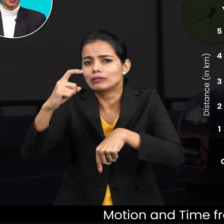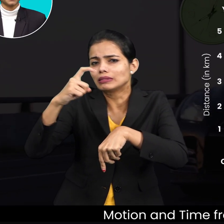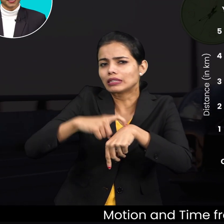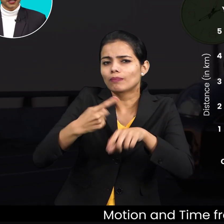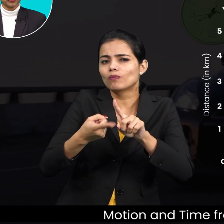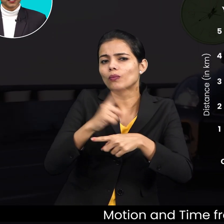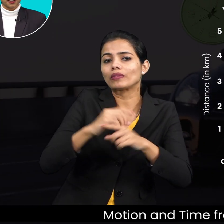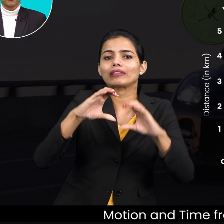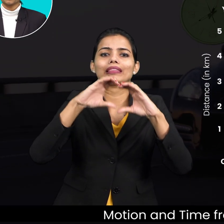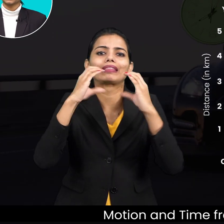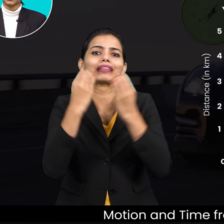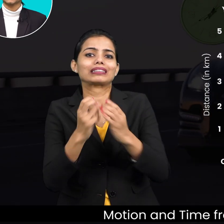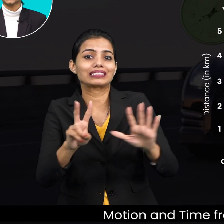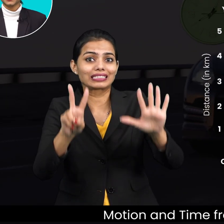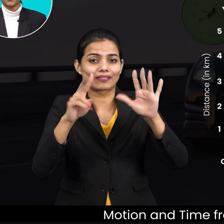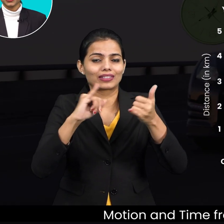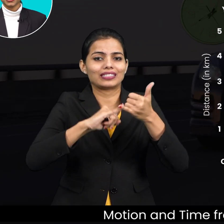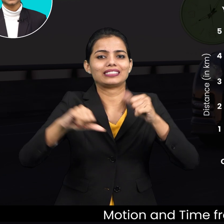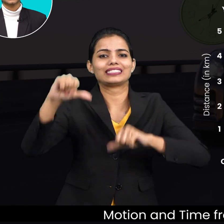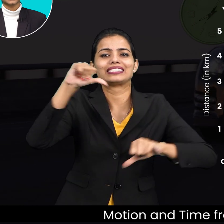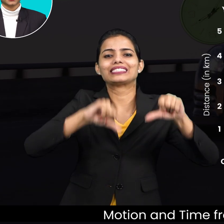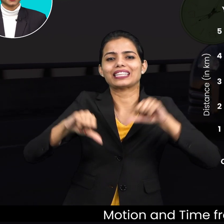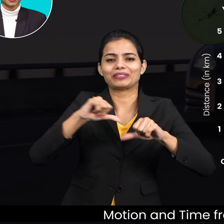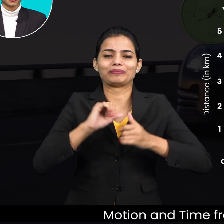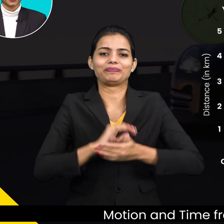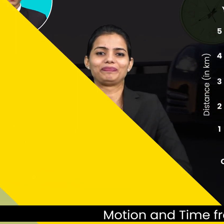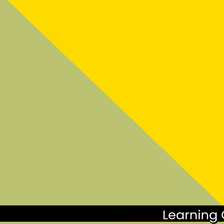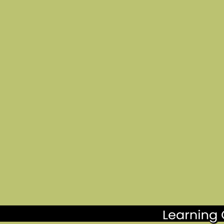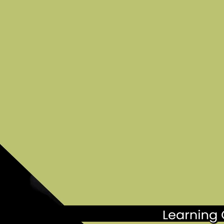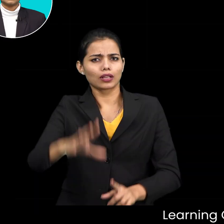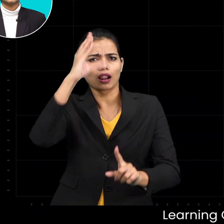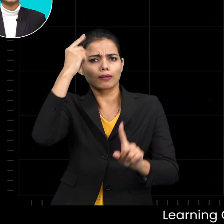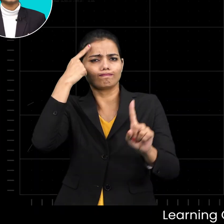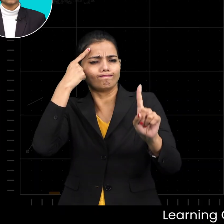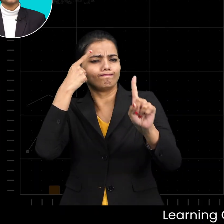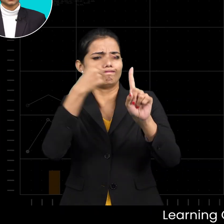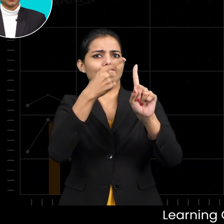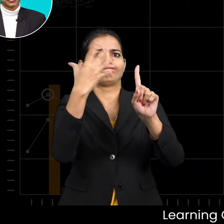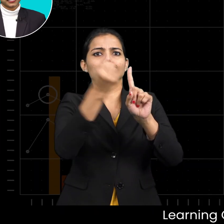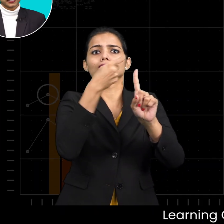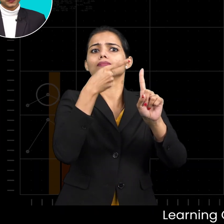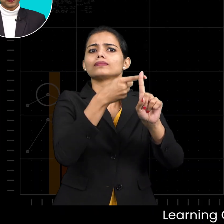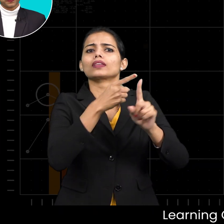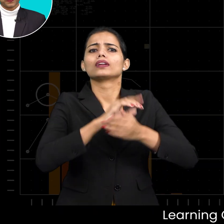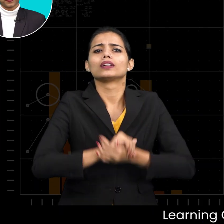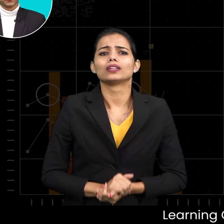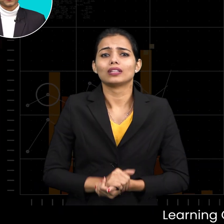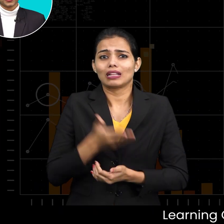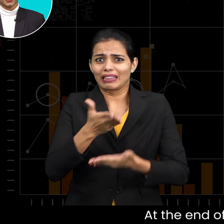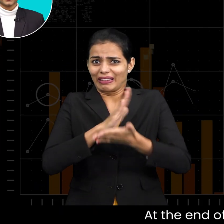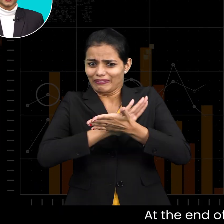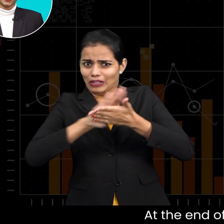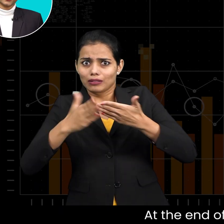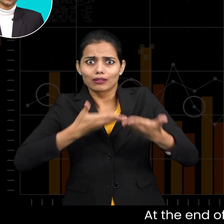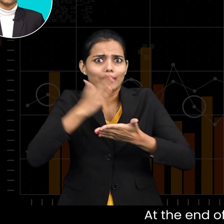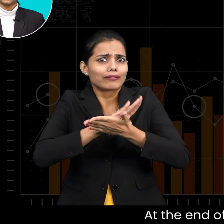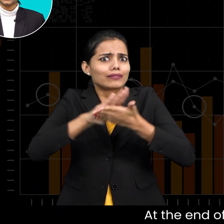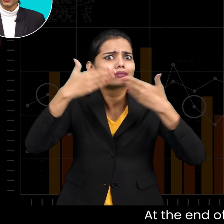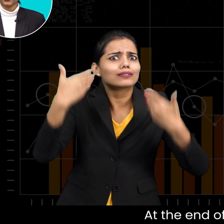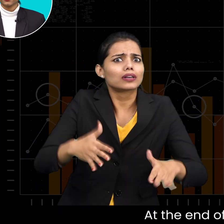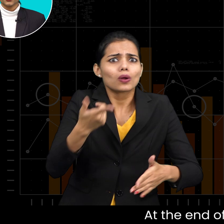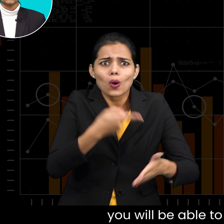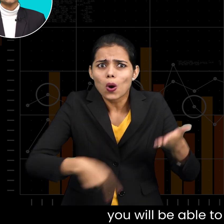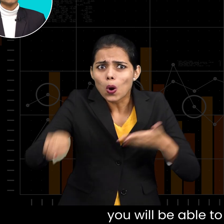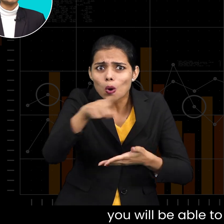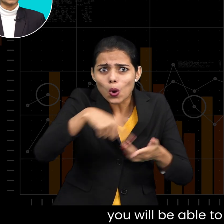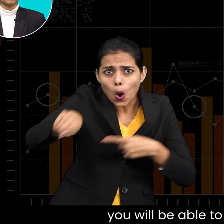Motion and Time from class 7th Science. Learning outcomes. At the end of this